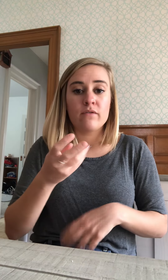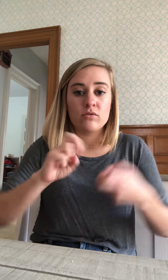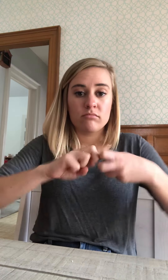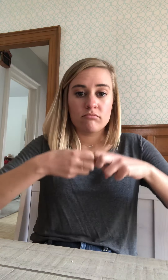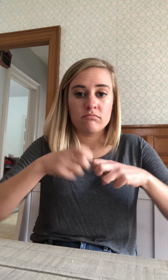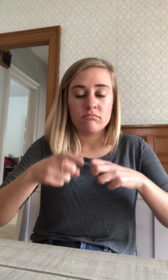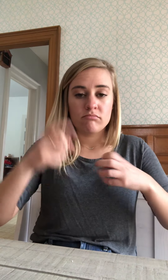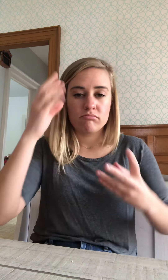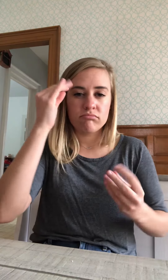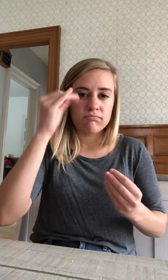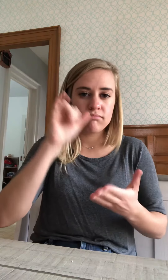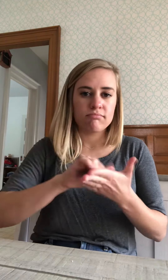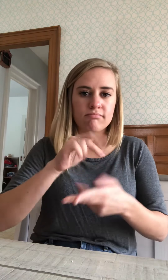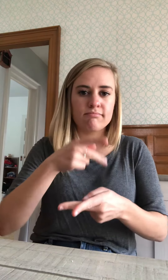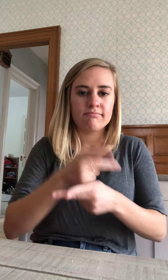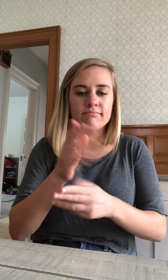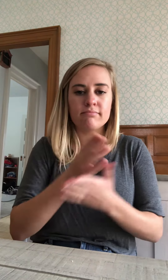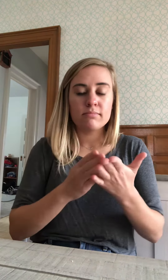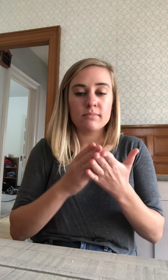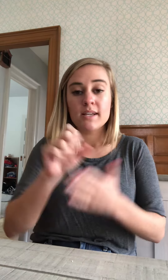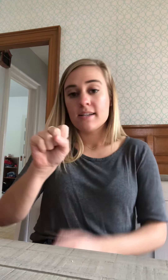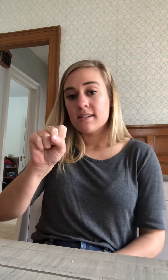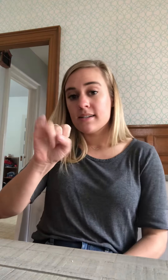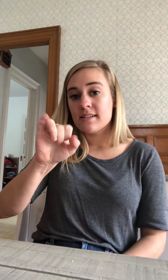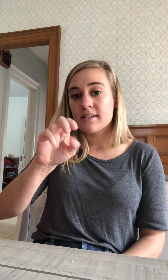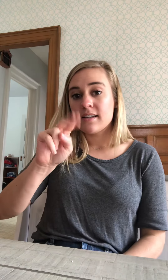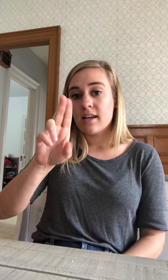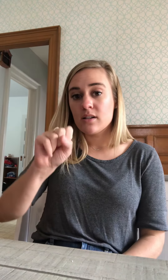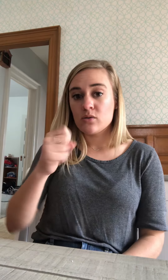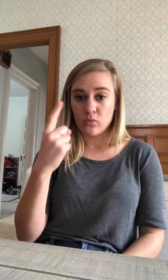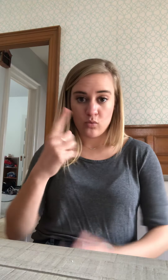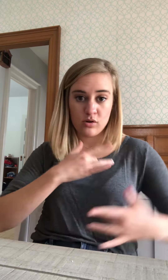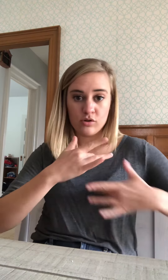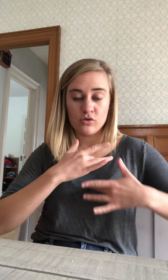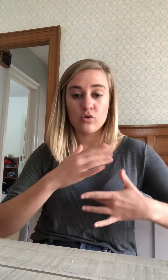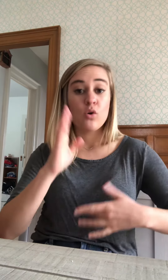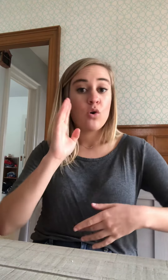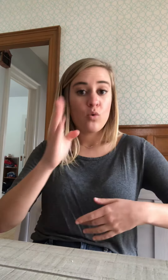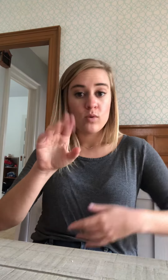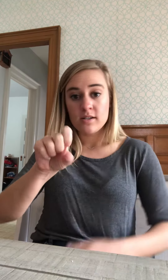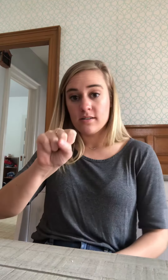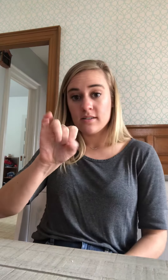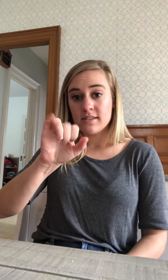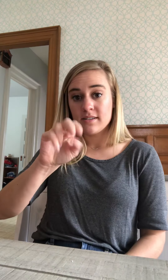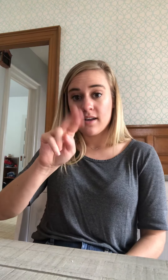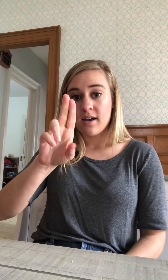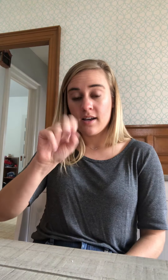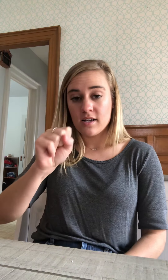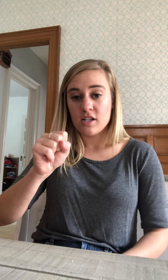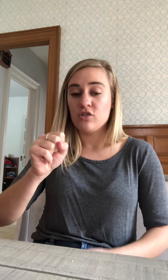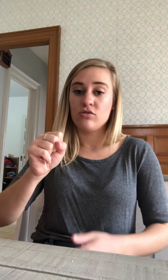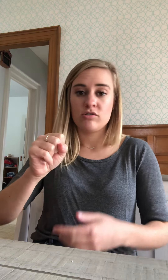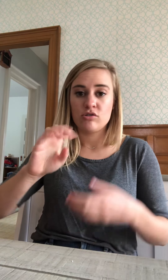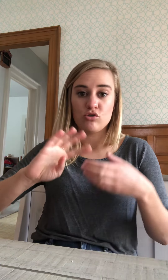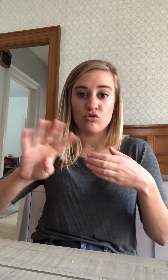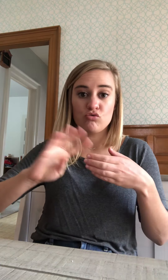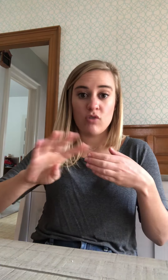fractures. Sinus fractures, one of the concerns is, will the sinus drain afterwards? Because if they don't, you get mucus that backs